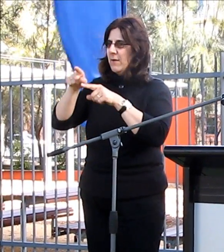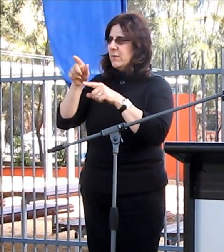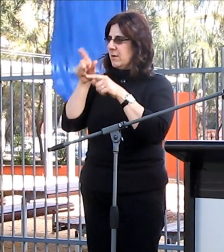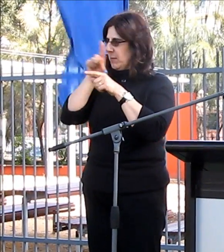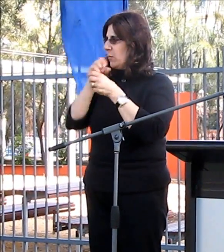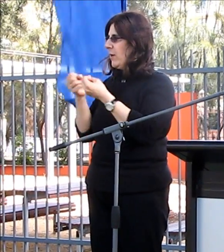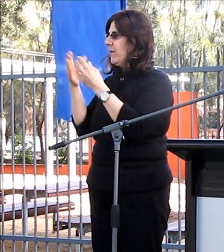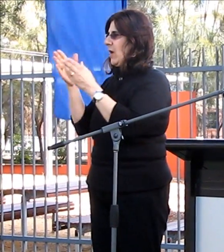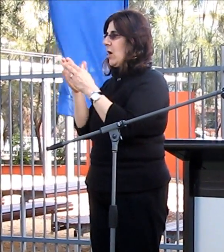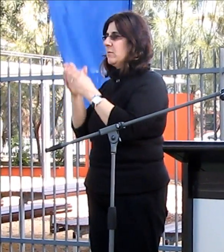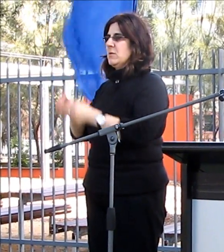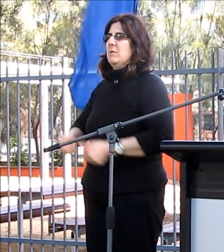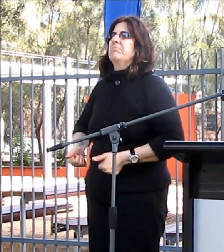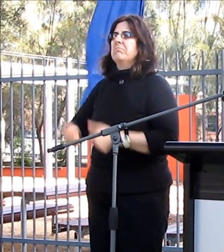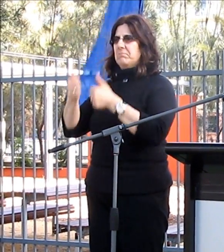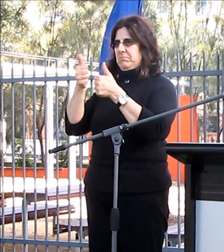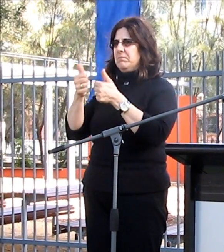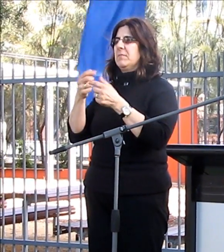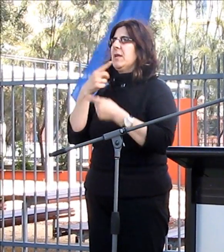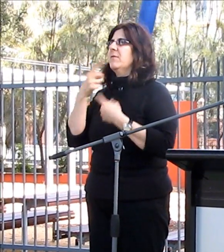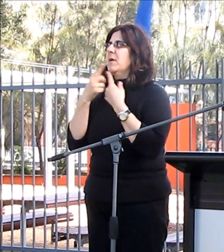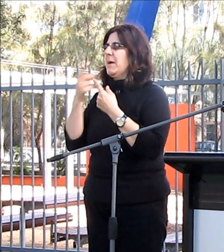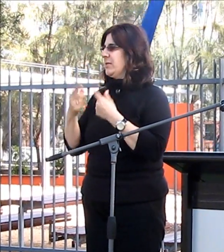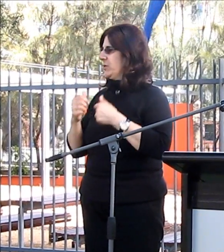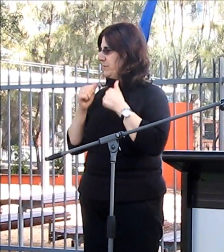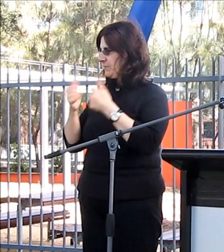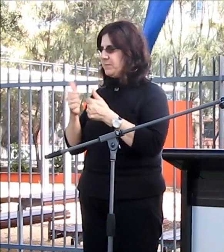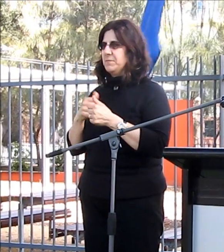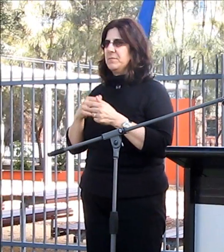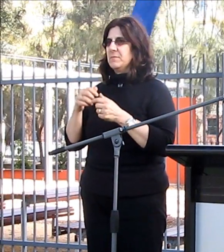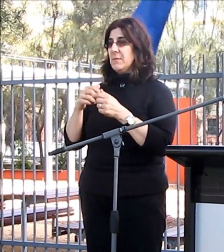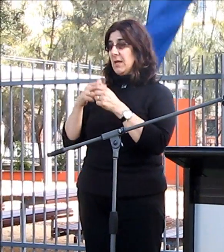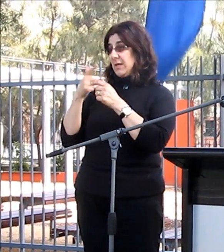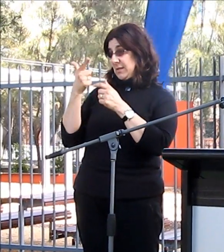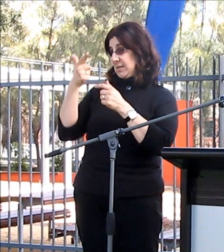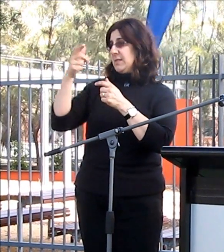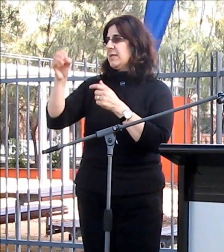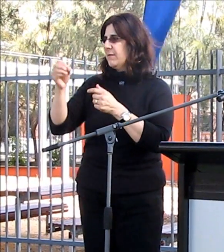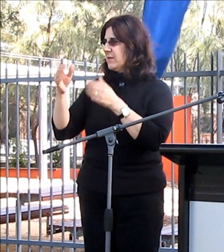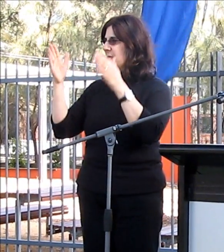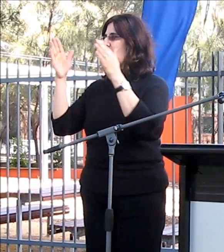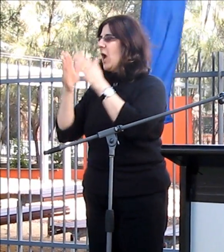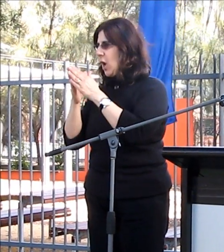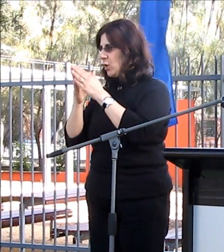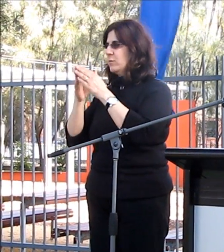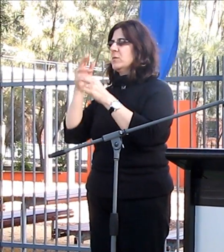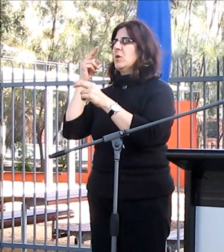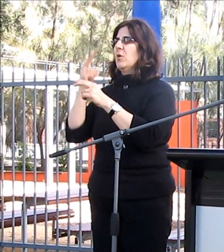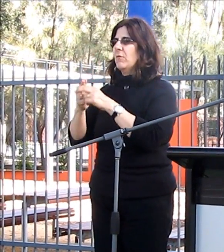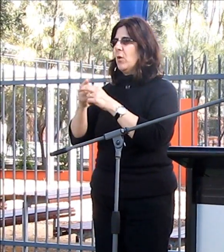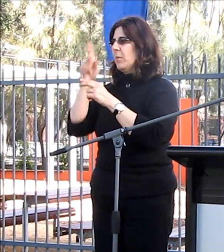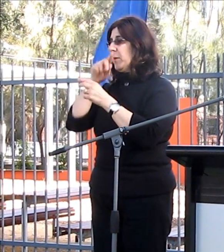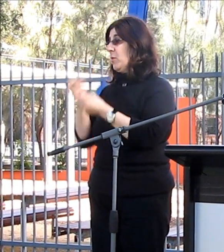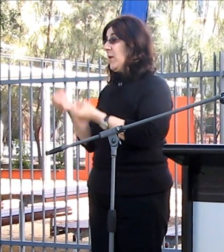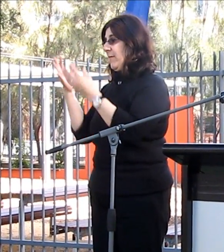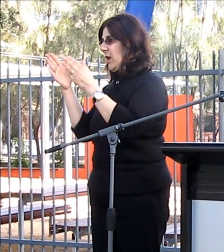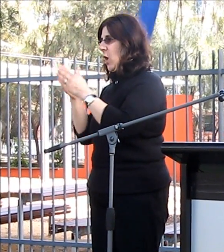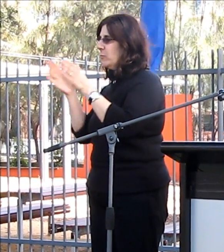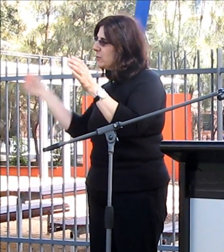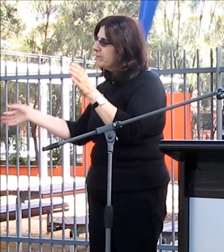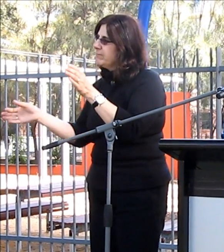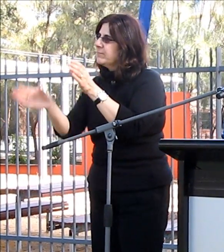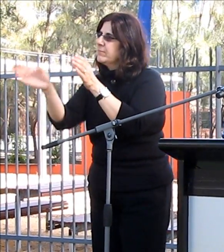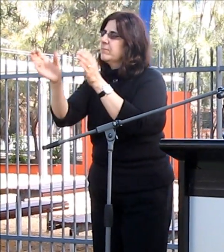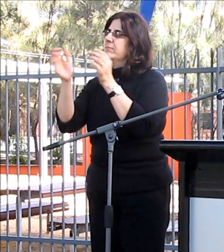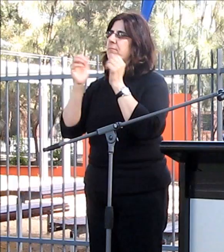great breakthrough that we've now got 70 homes promised to us, and they'll be provided over coming months, and together with that we're